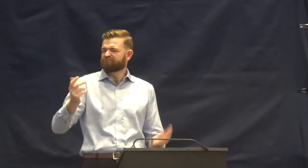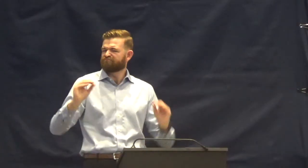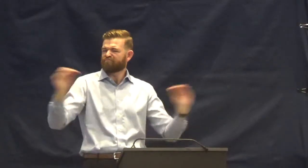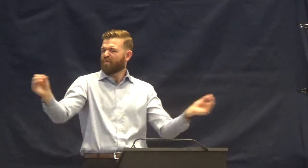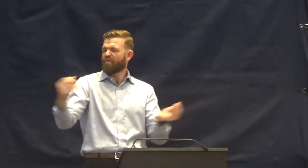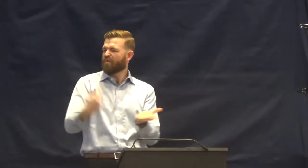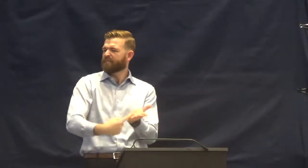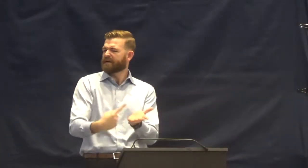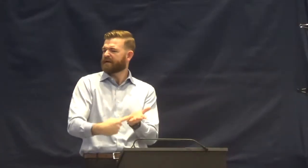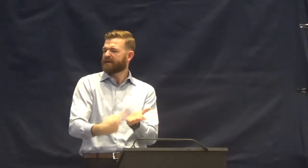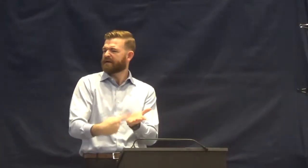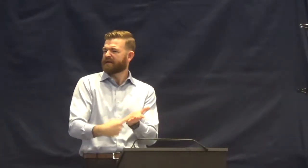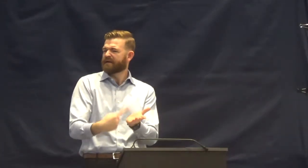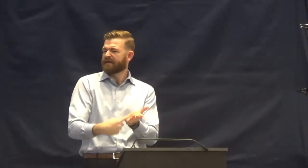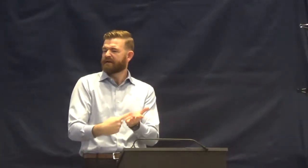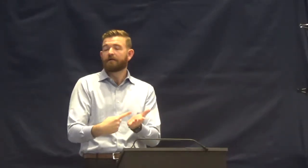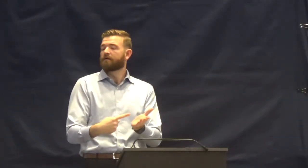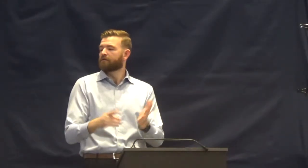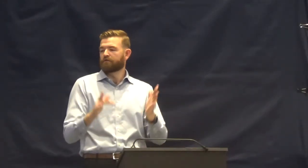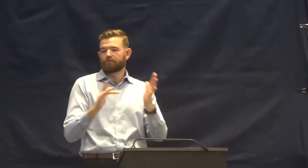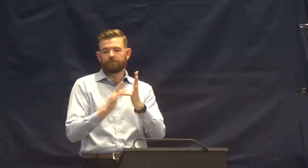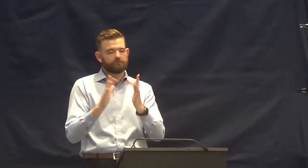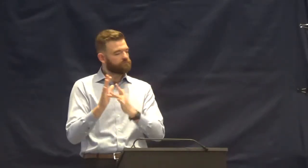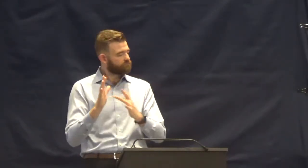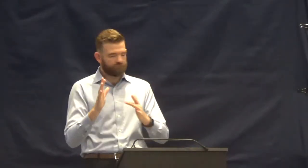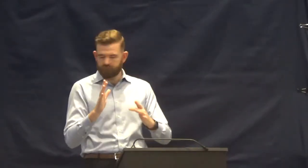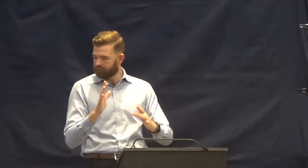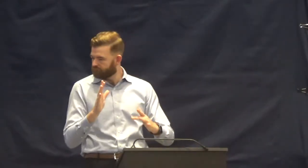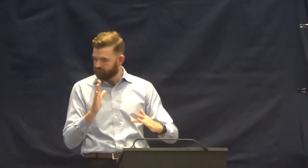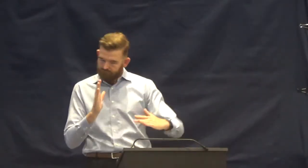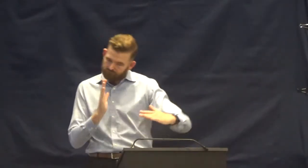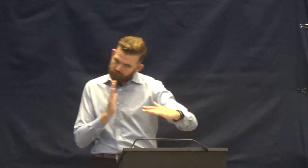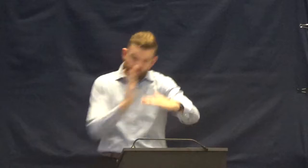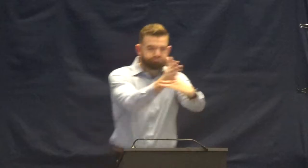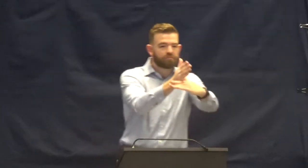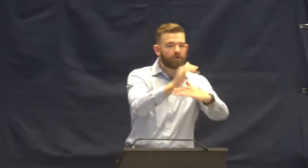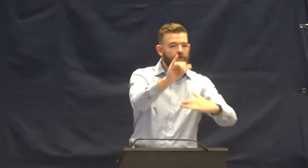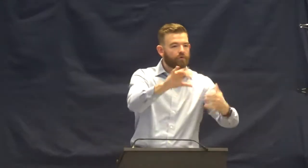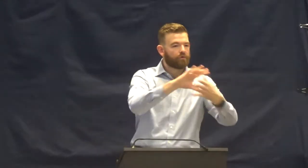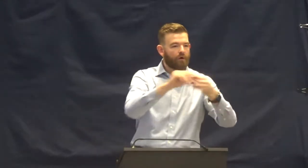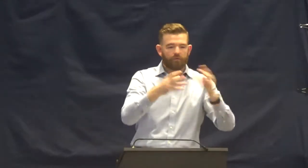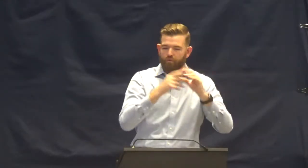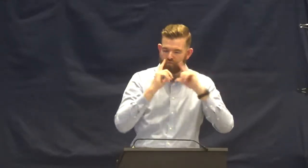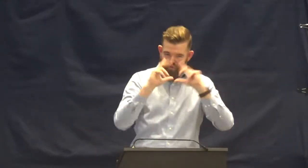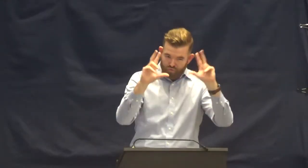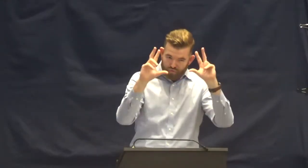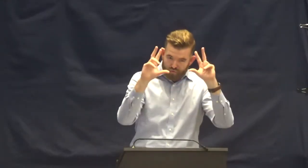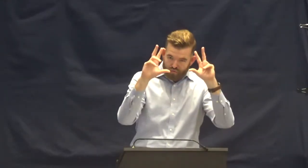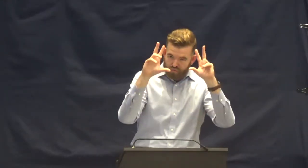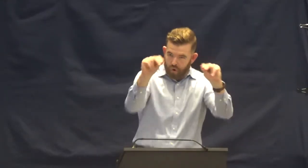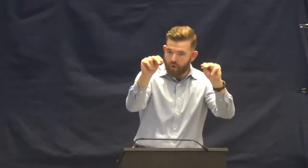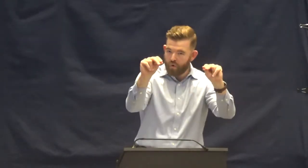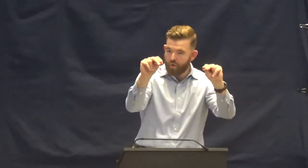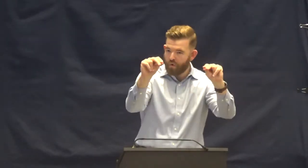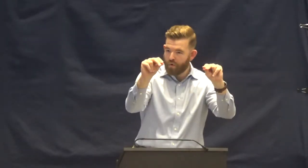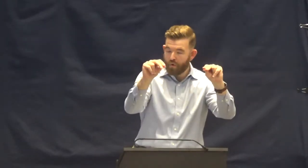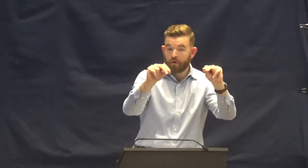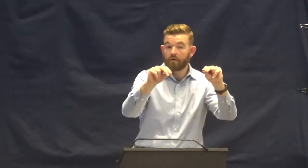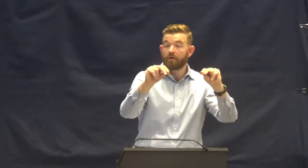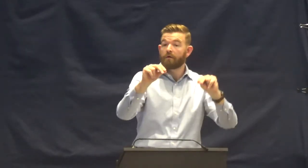on all of these classes of people as second-class folks. No discussion about it. Jesus